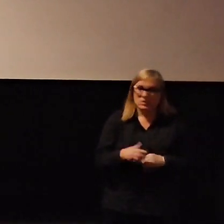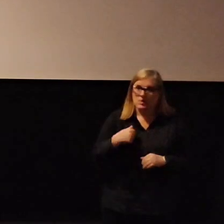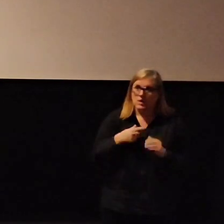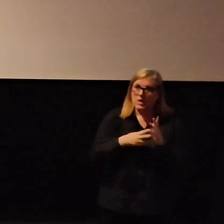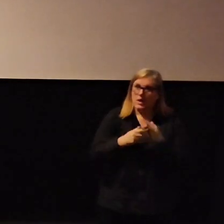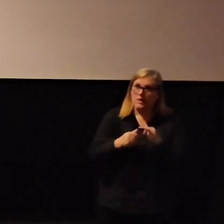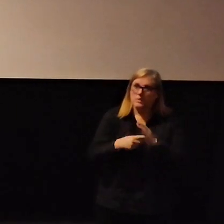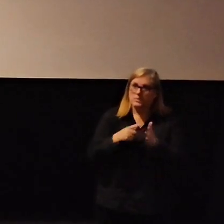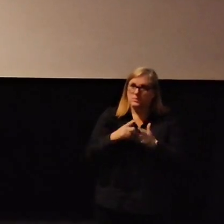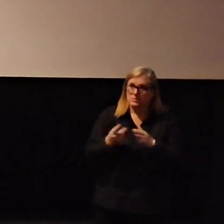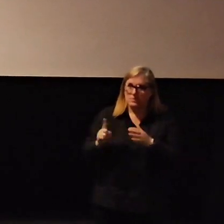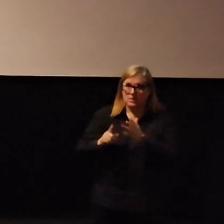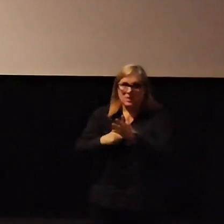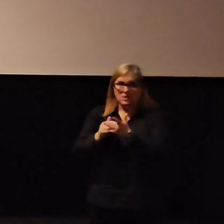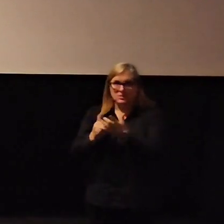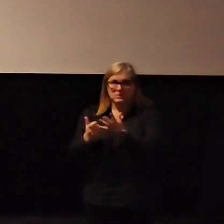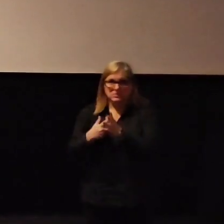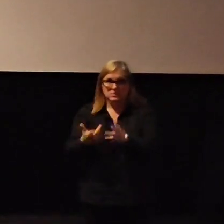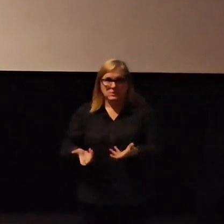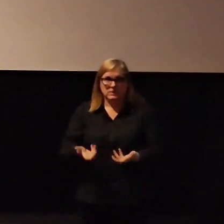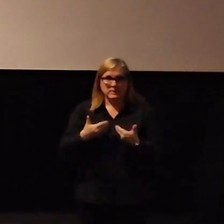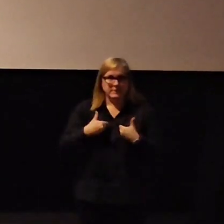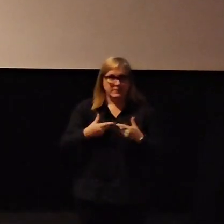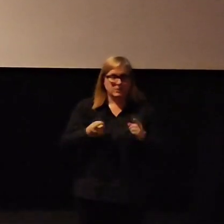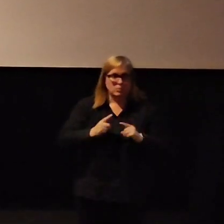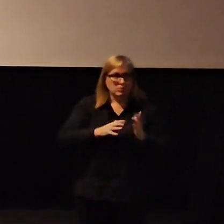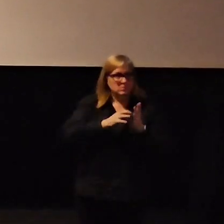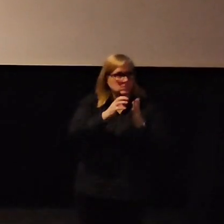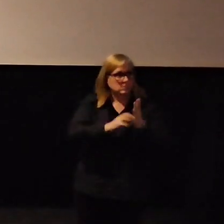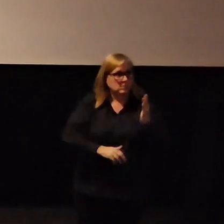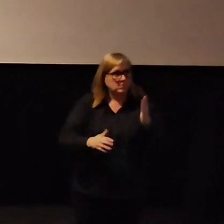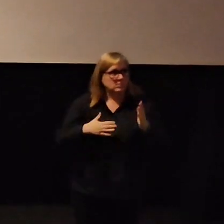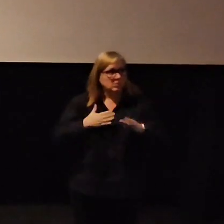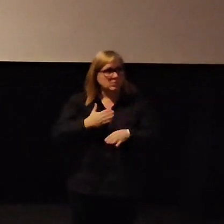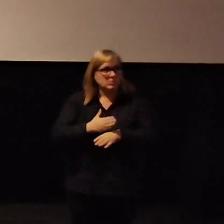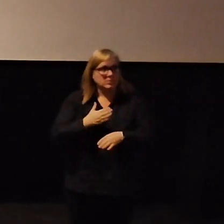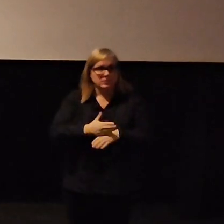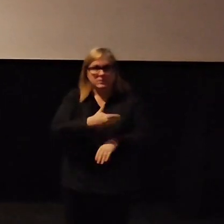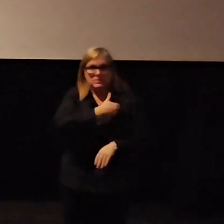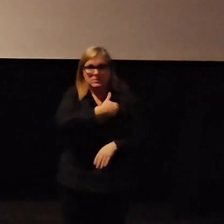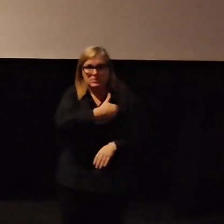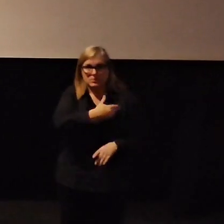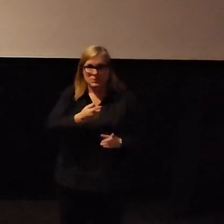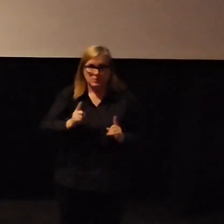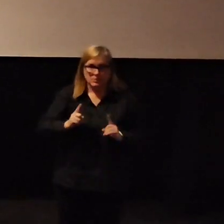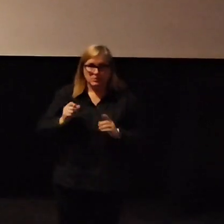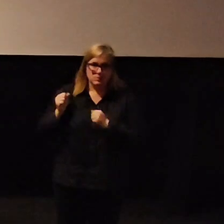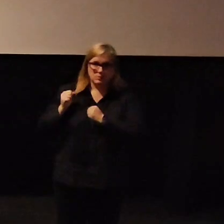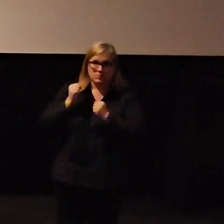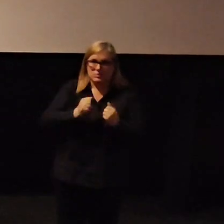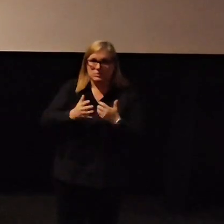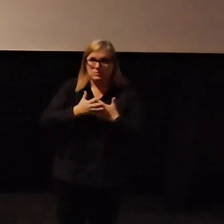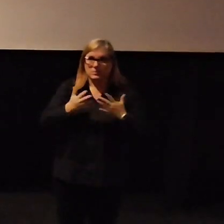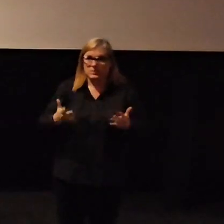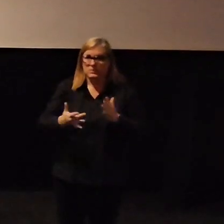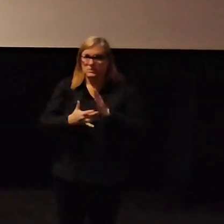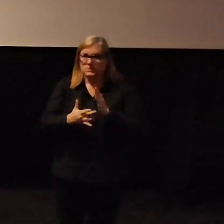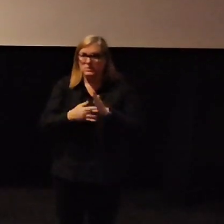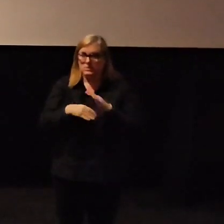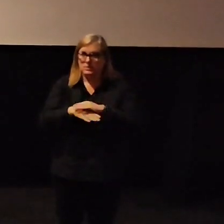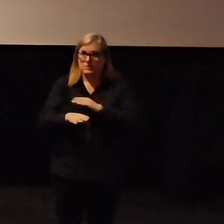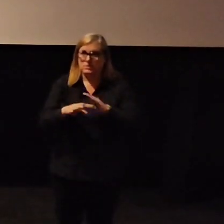Lisa gave me a very clear prescription that my job for this morning was to bring big tech into the